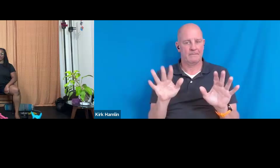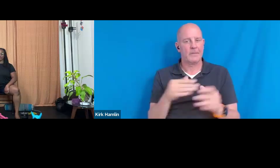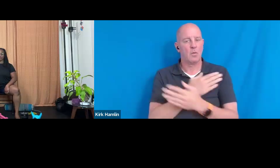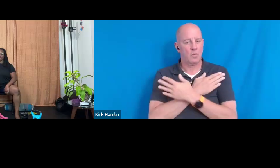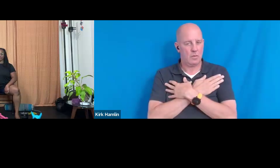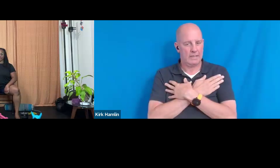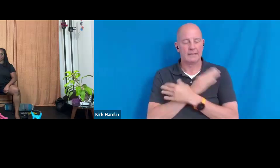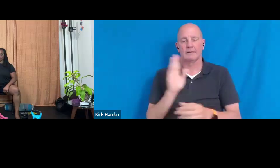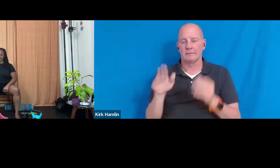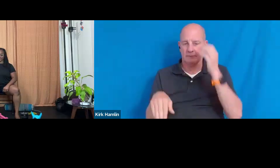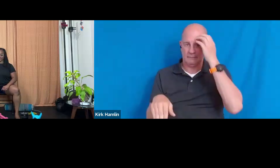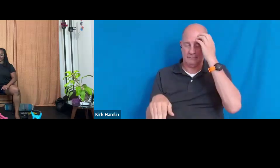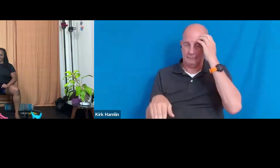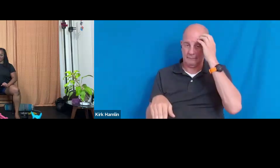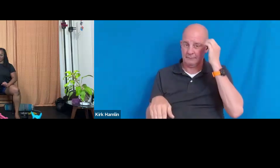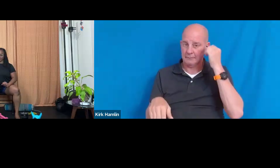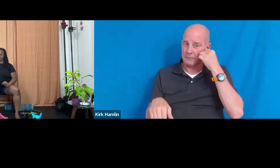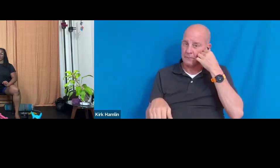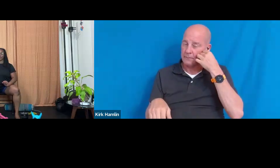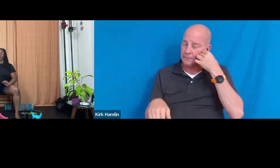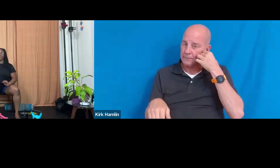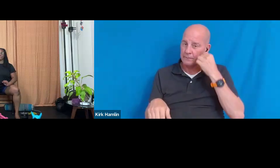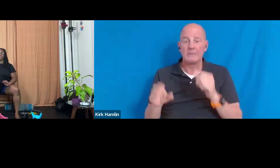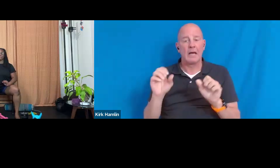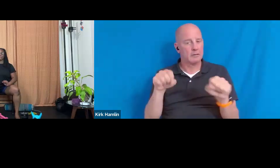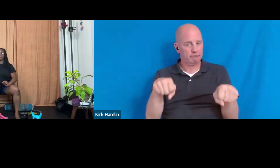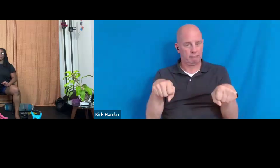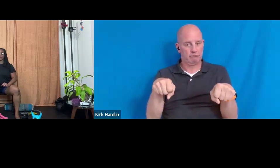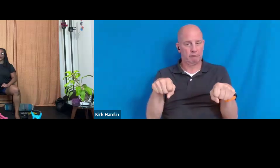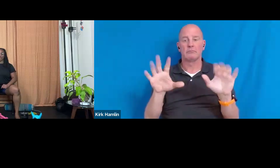lower down, or they could be in a fist. Pull it up,